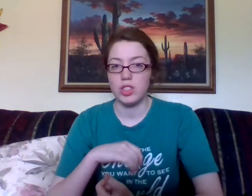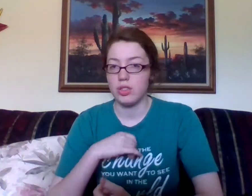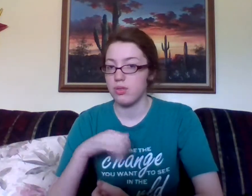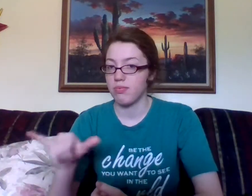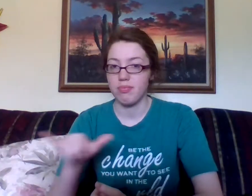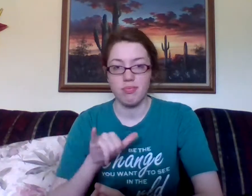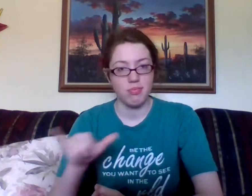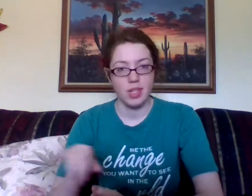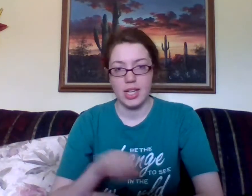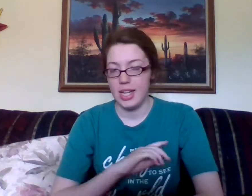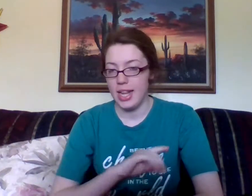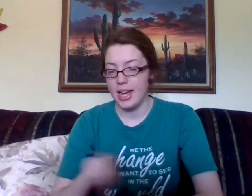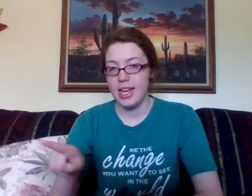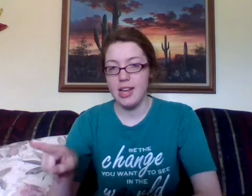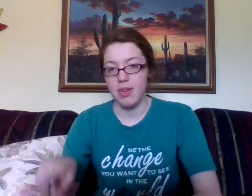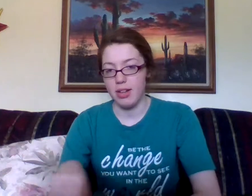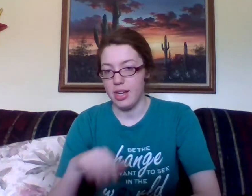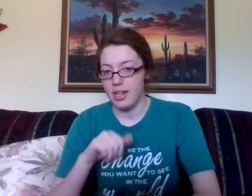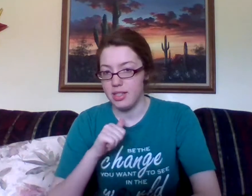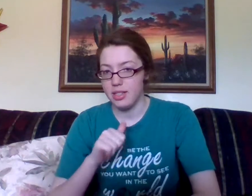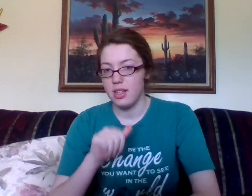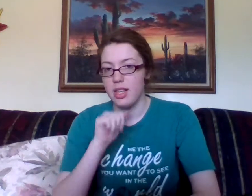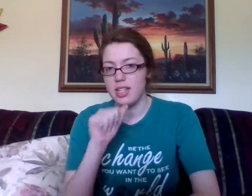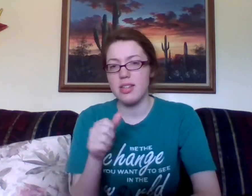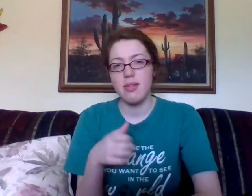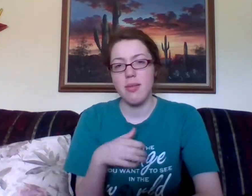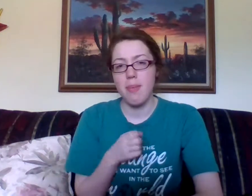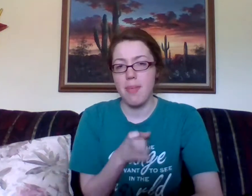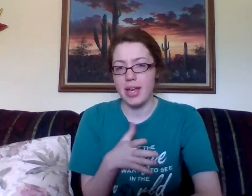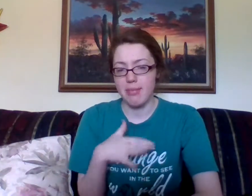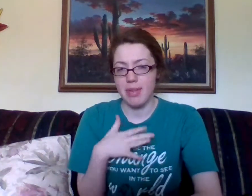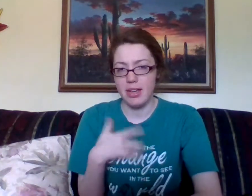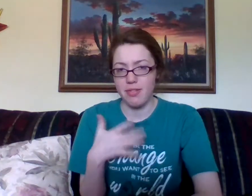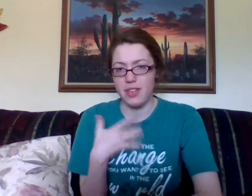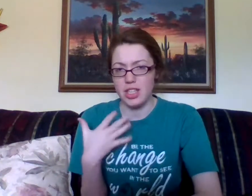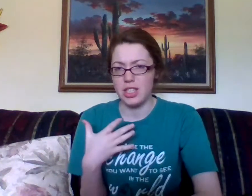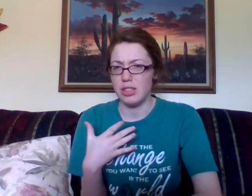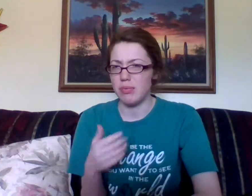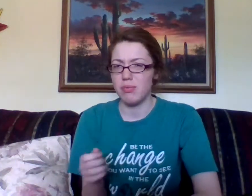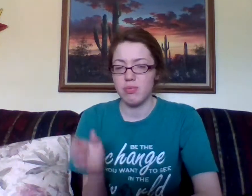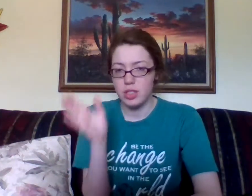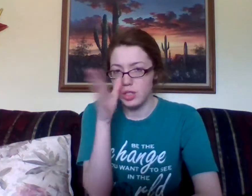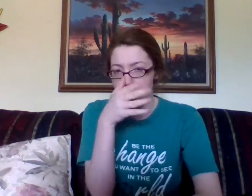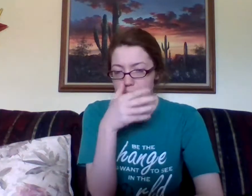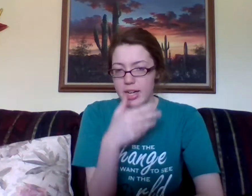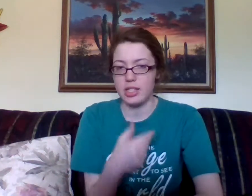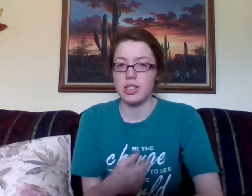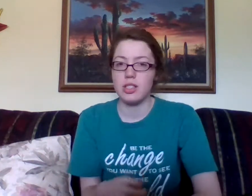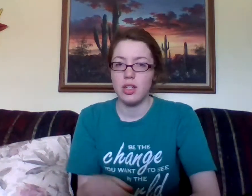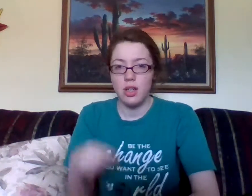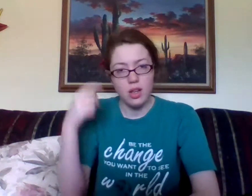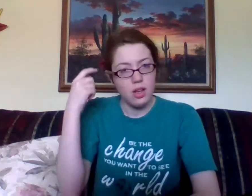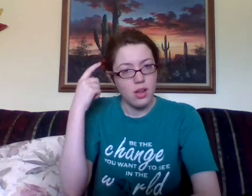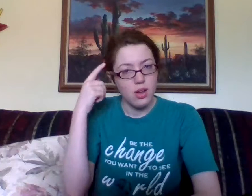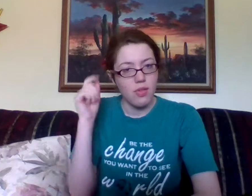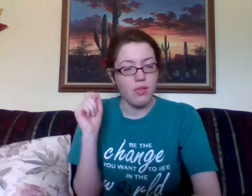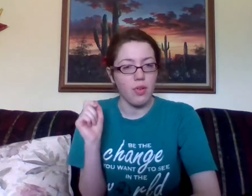just like anyone. They didn't make me feel strange